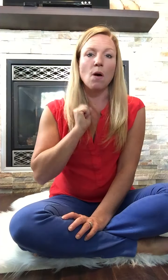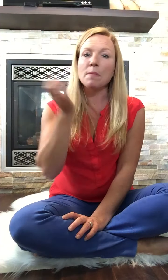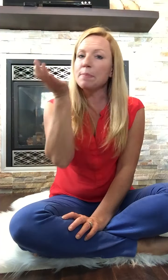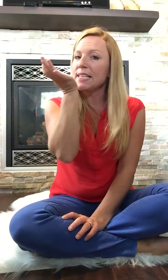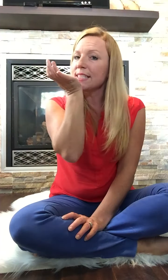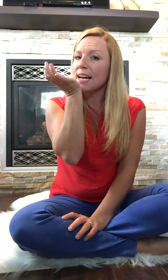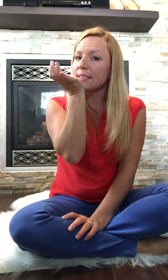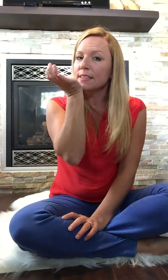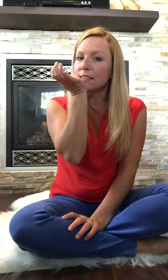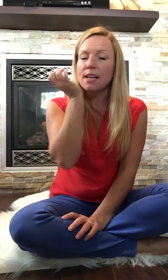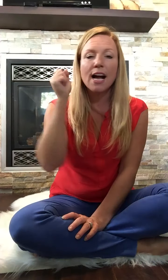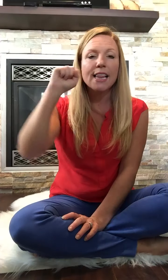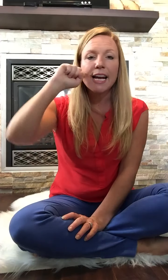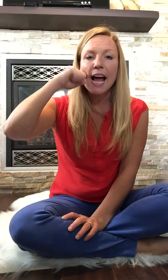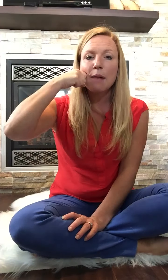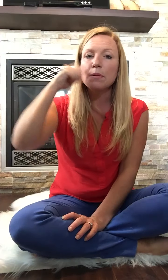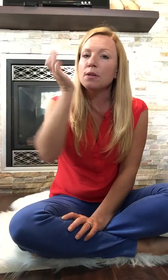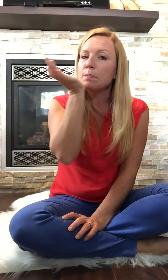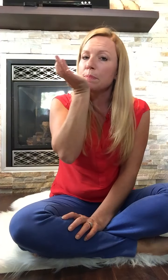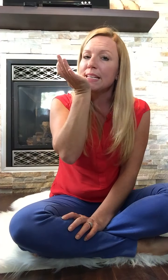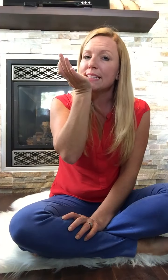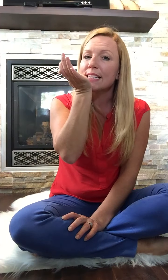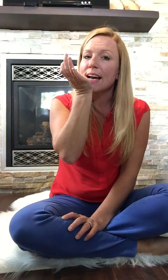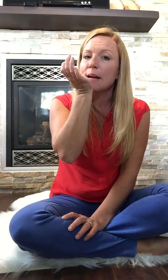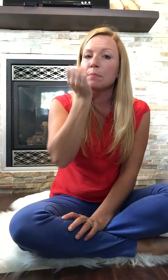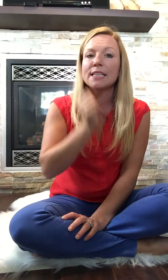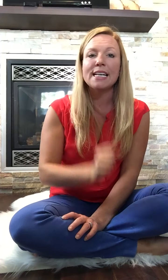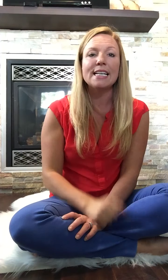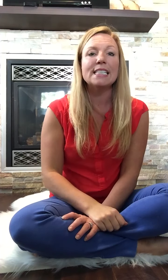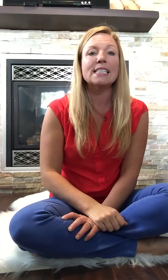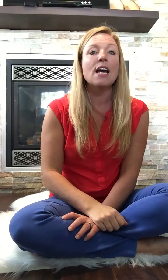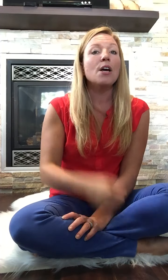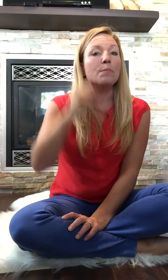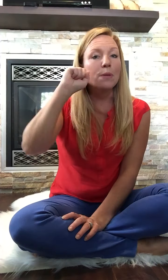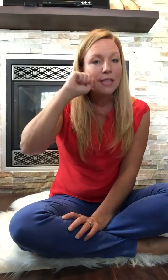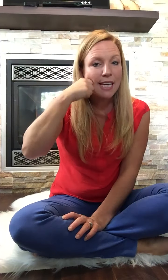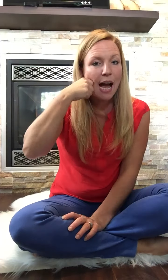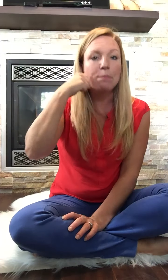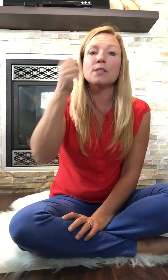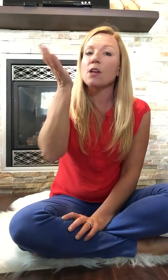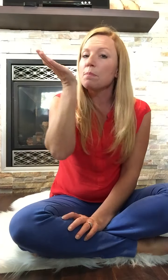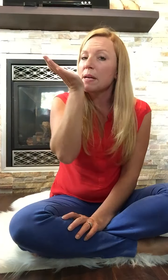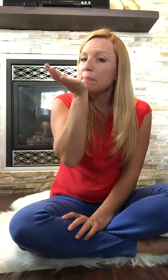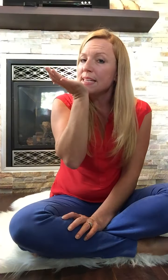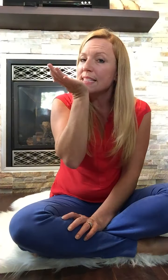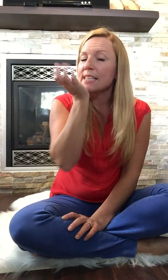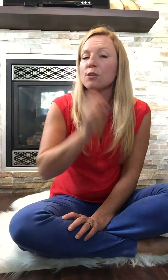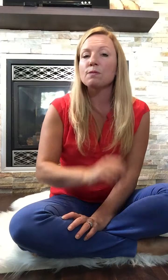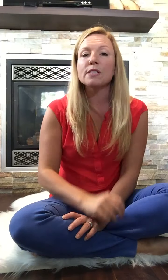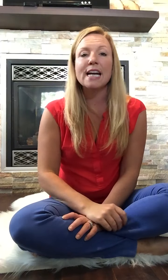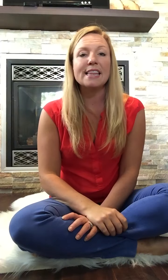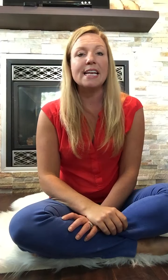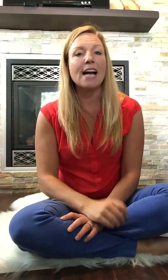my pizza. I like apple pizza, please. Put the apples on my pizza. Don't forget the